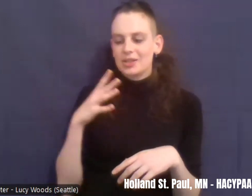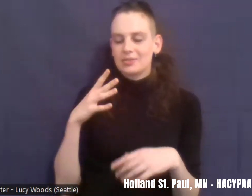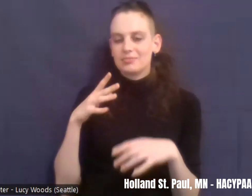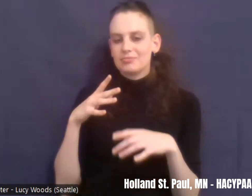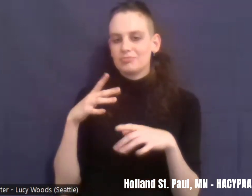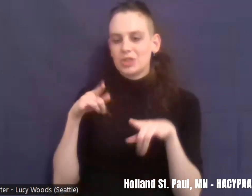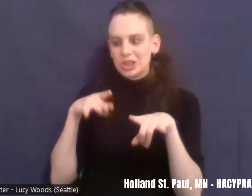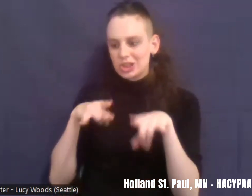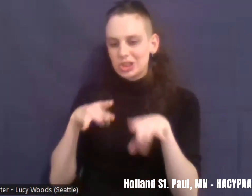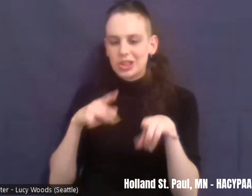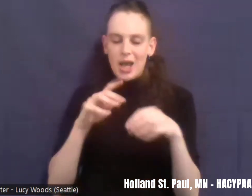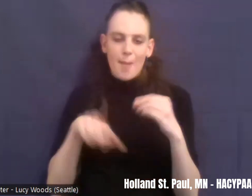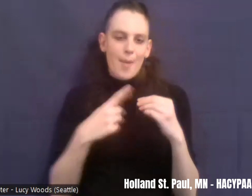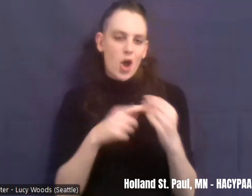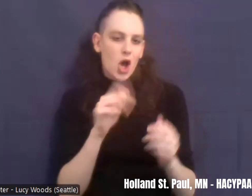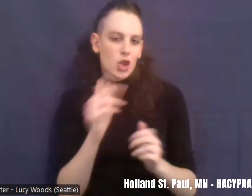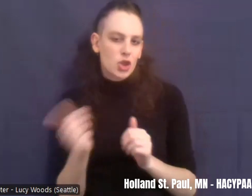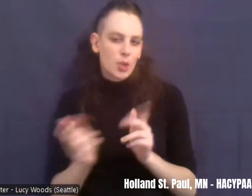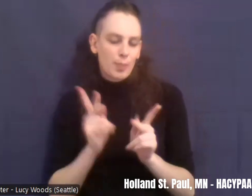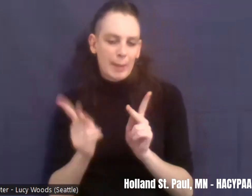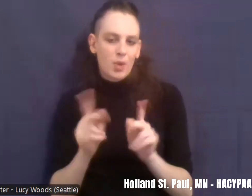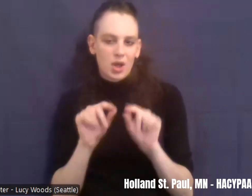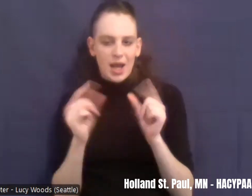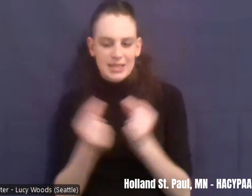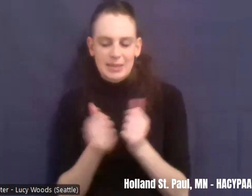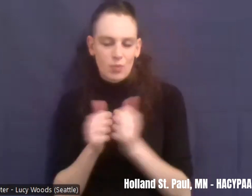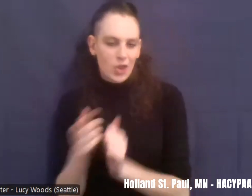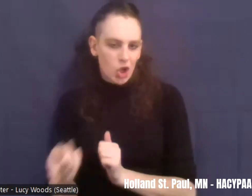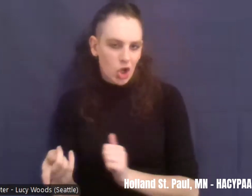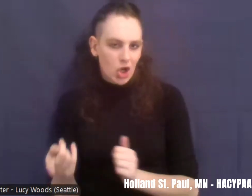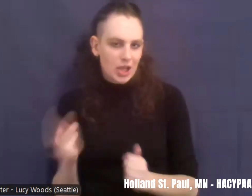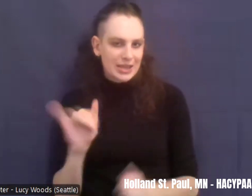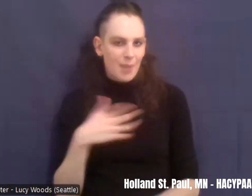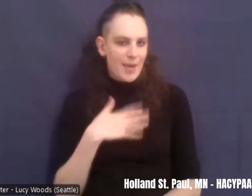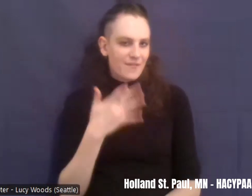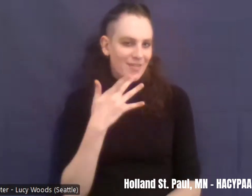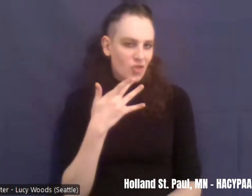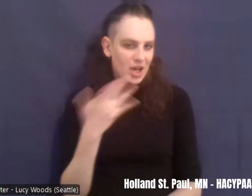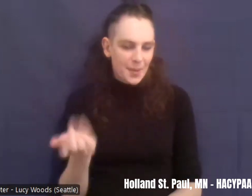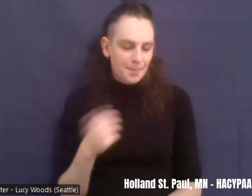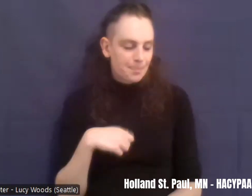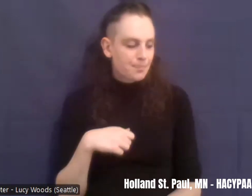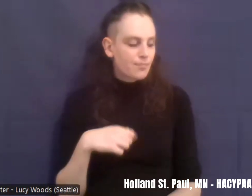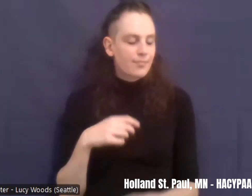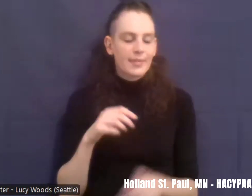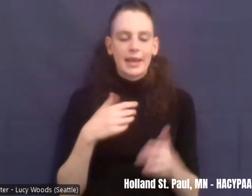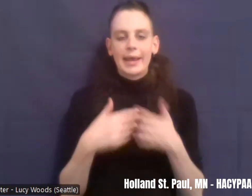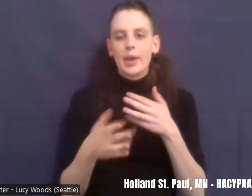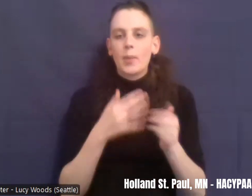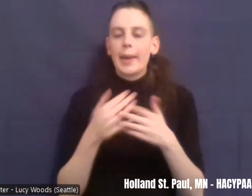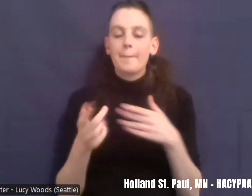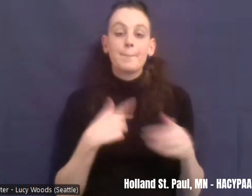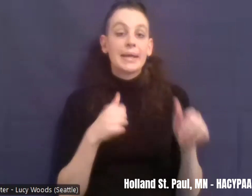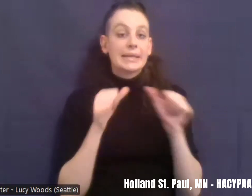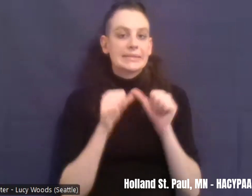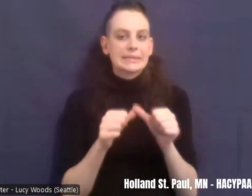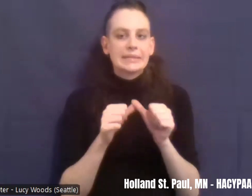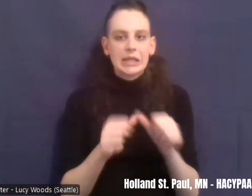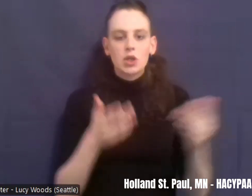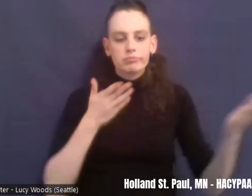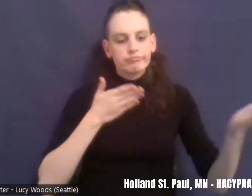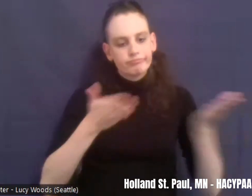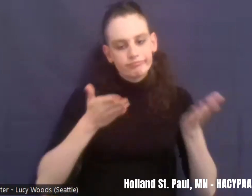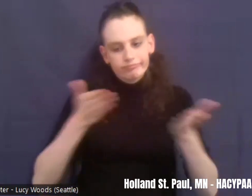that completely. And I like continue to like give back in the sense of like whatever like